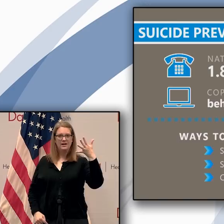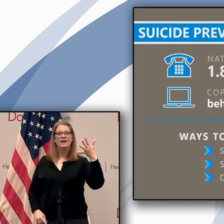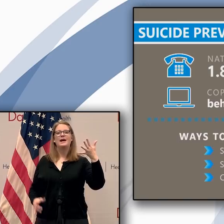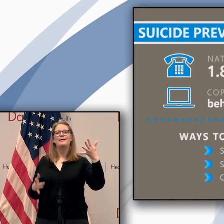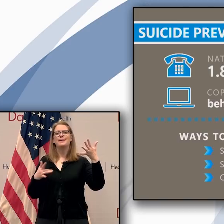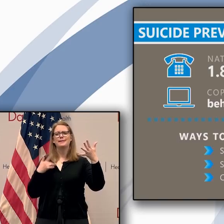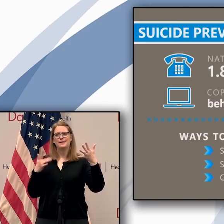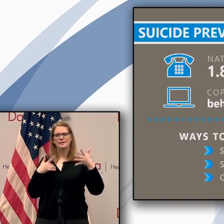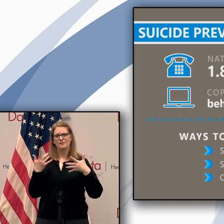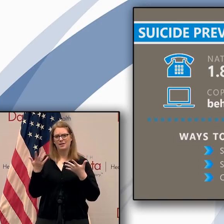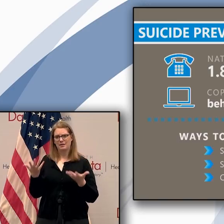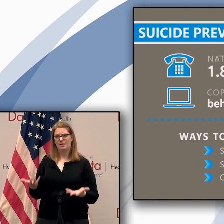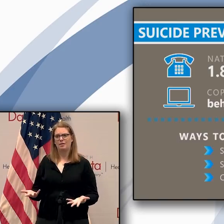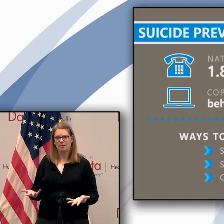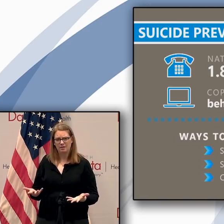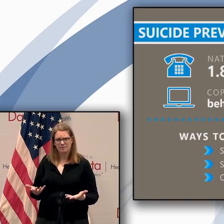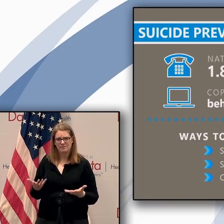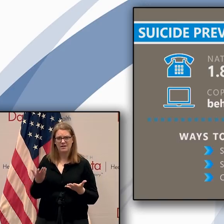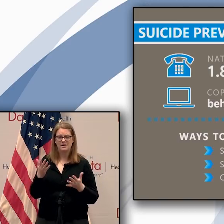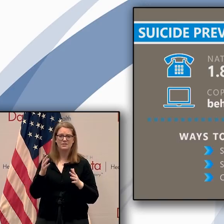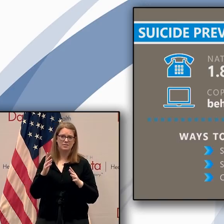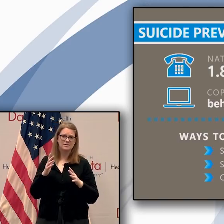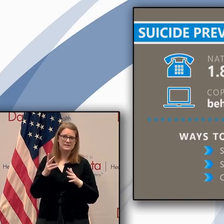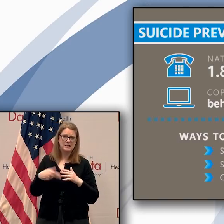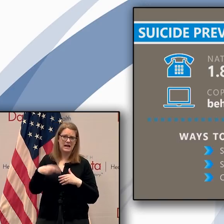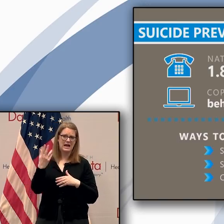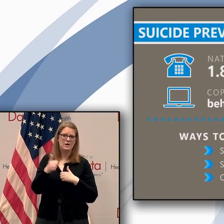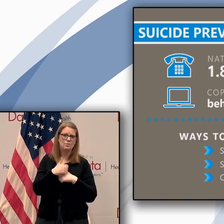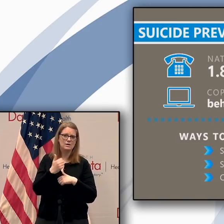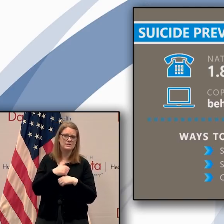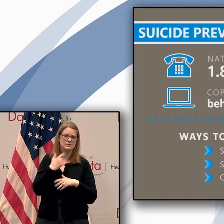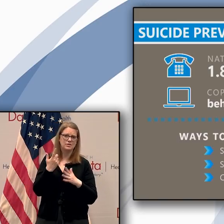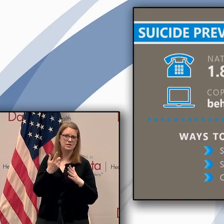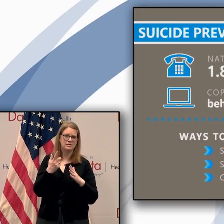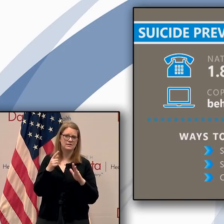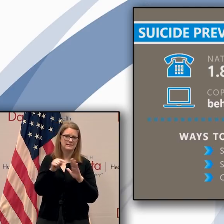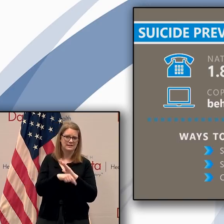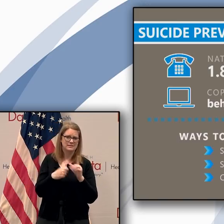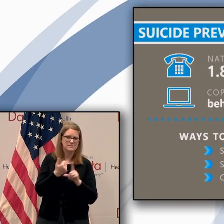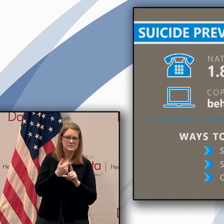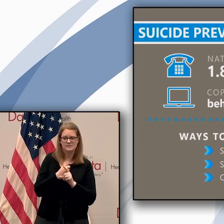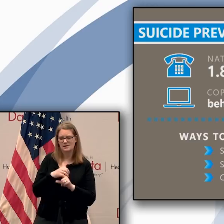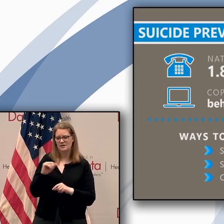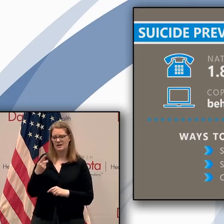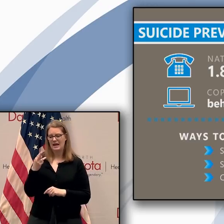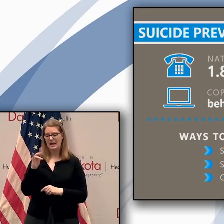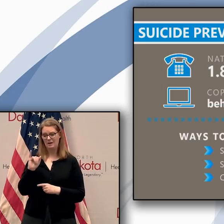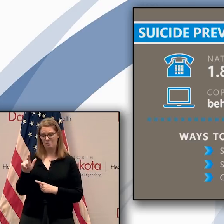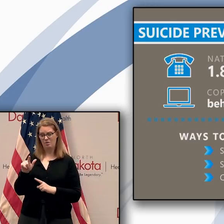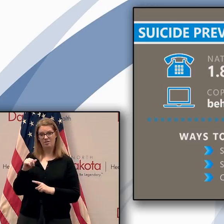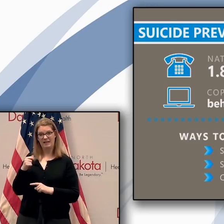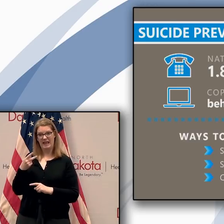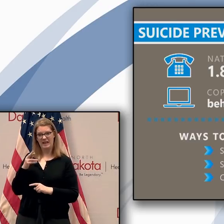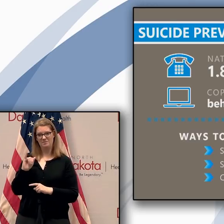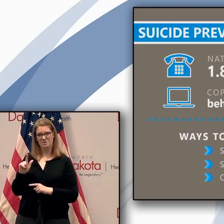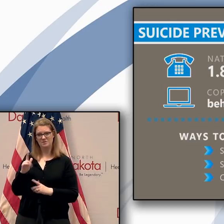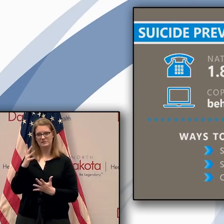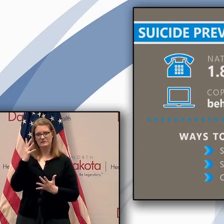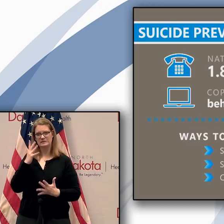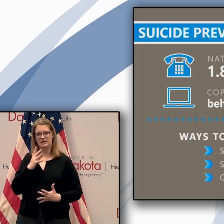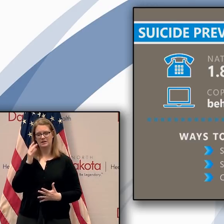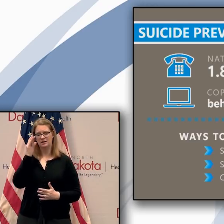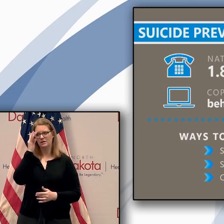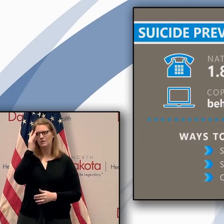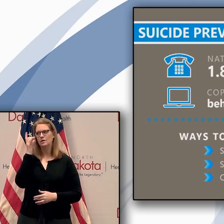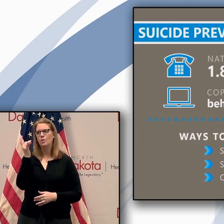on people. As we've described before, April is, for many states, including North Dakota, unfortunately the